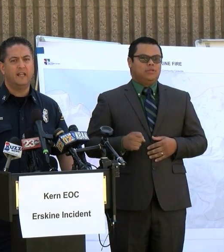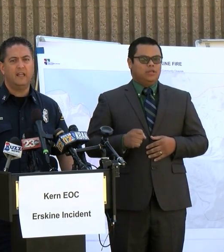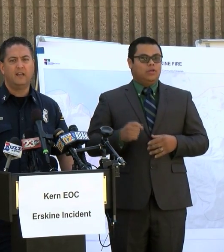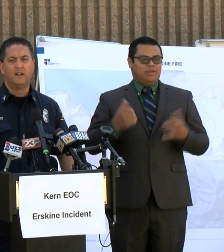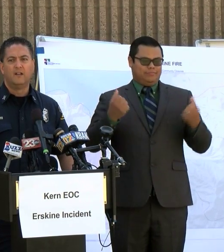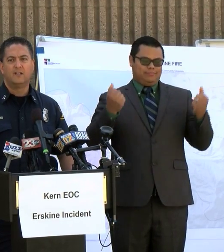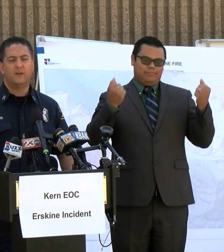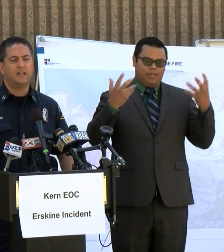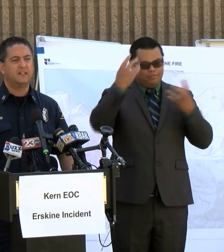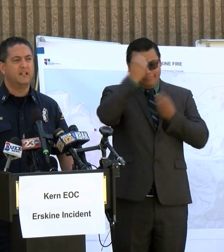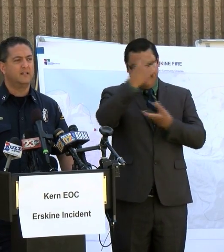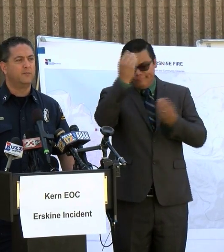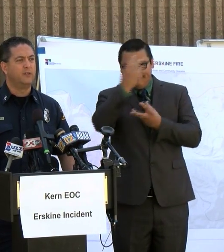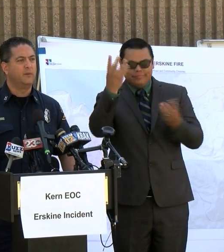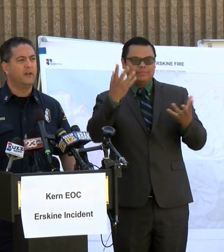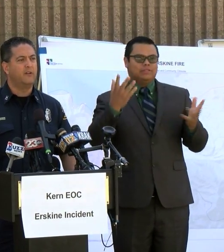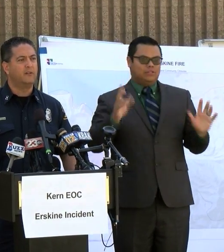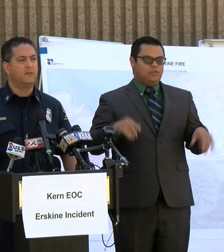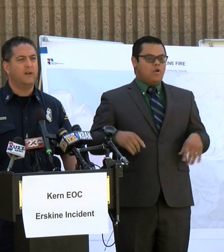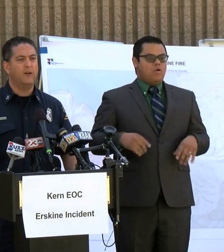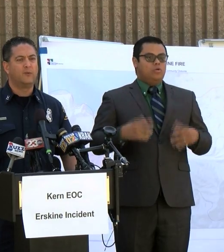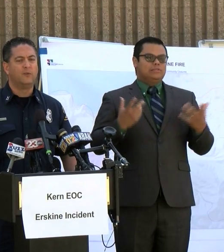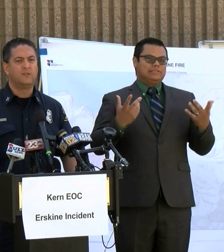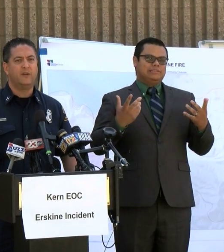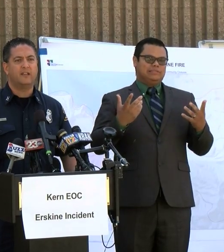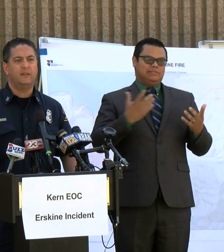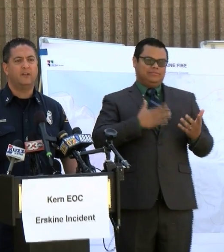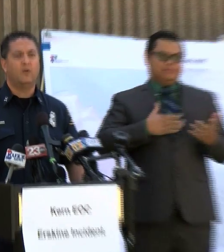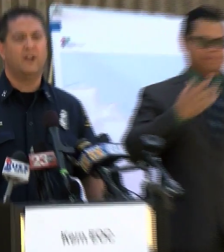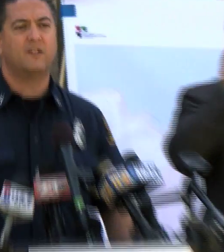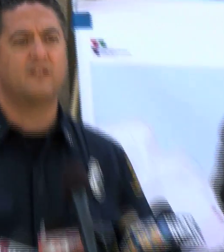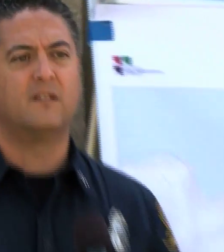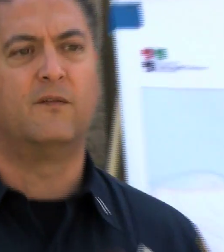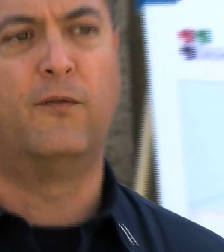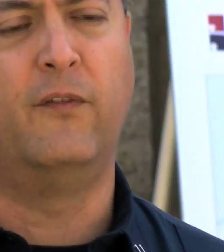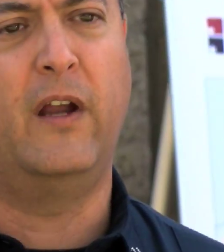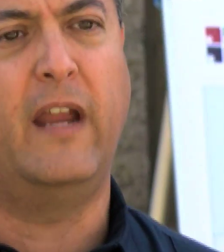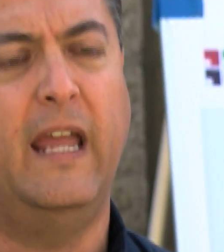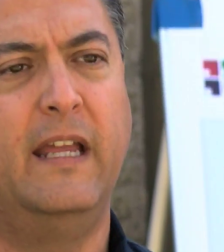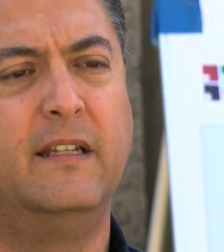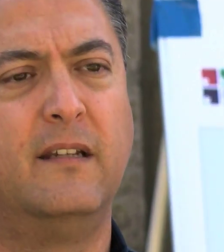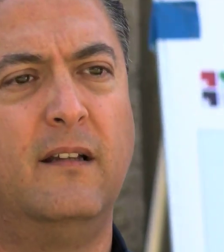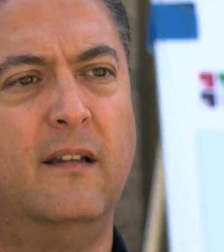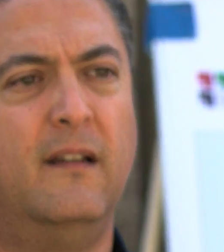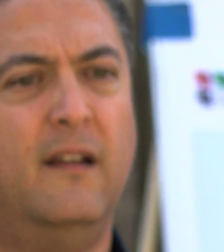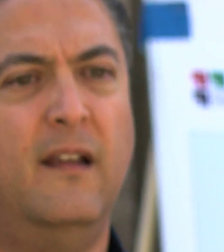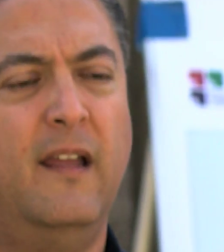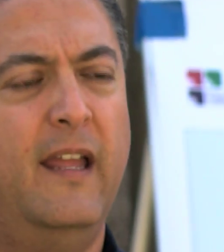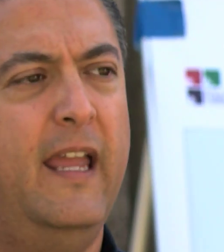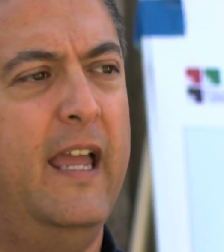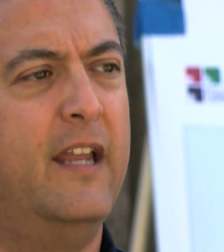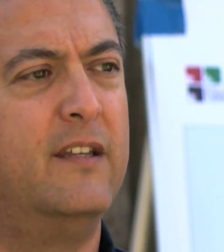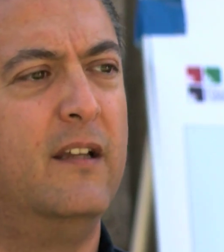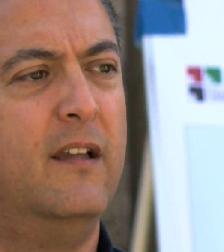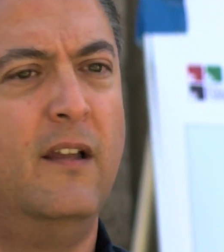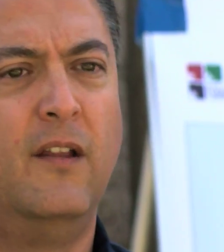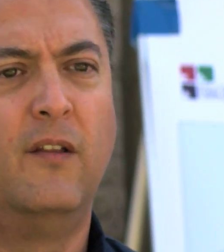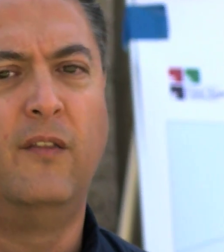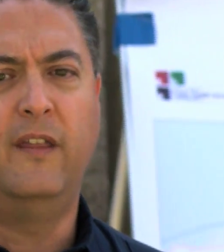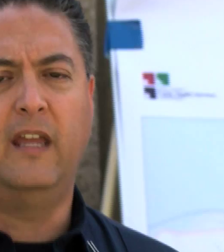covering today, so I'd like to set some preliminary ground rules about keeping questions for the very end.